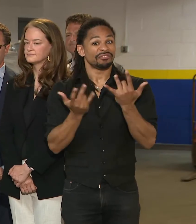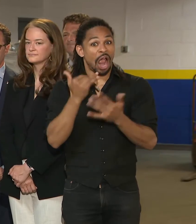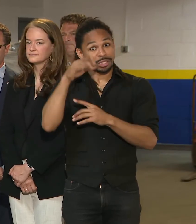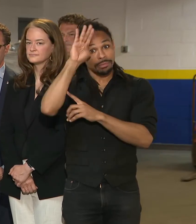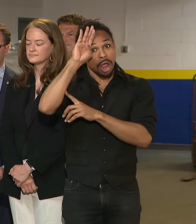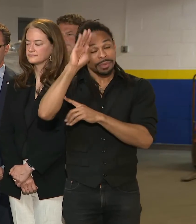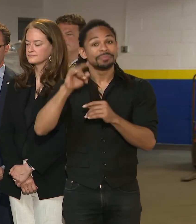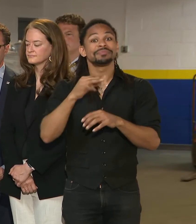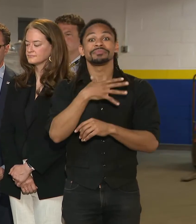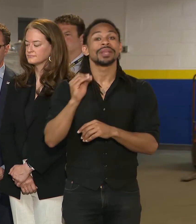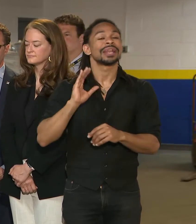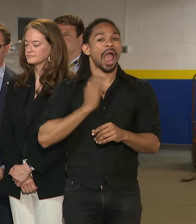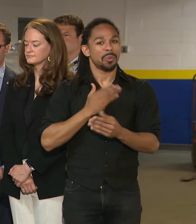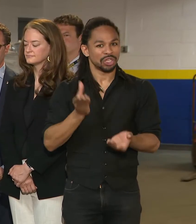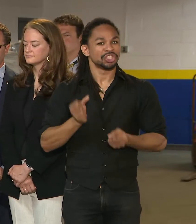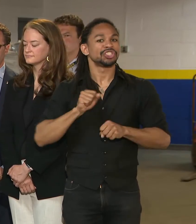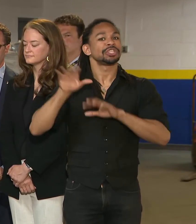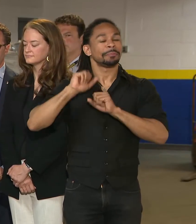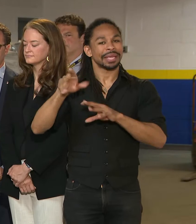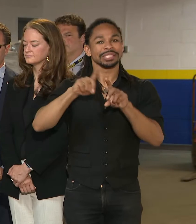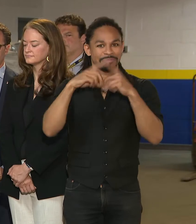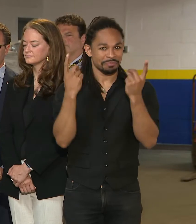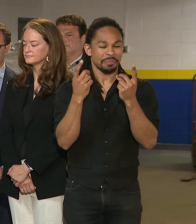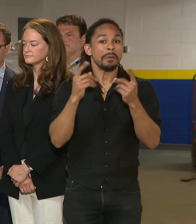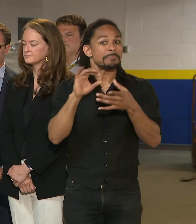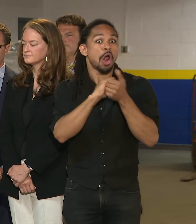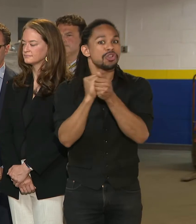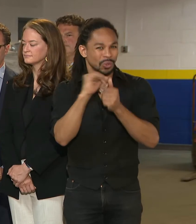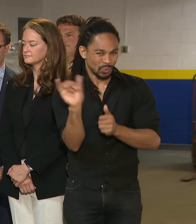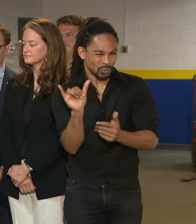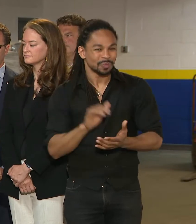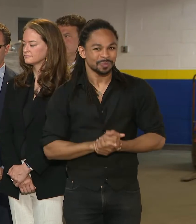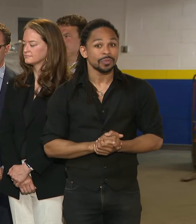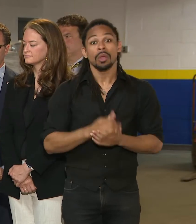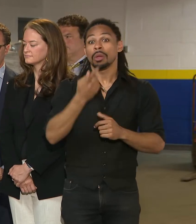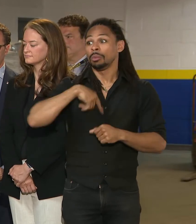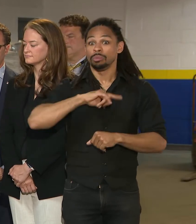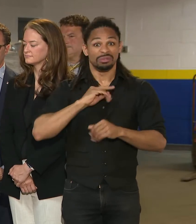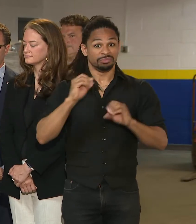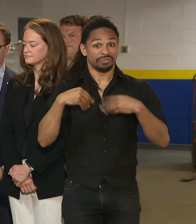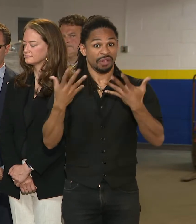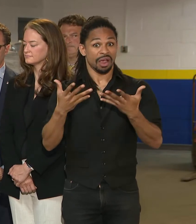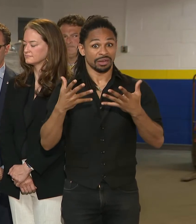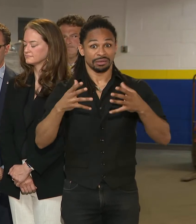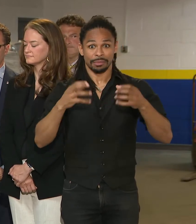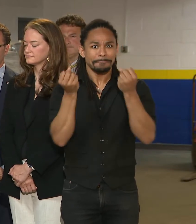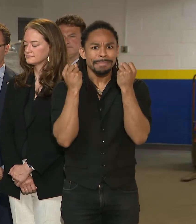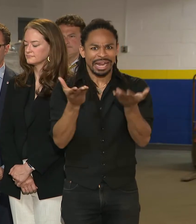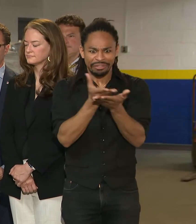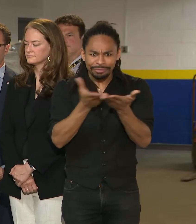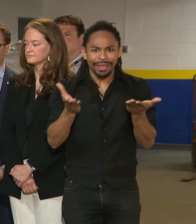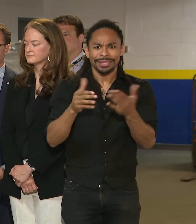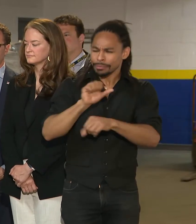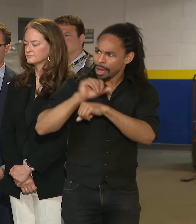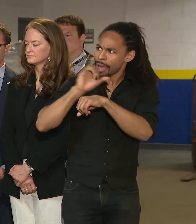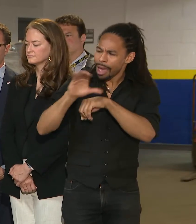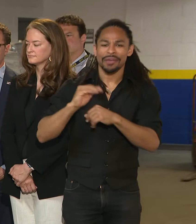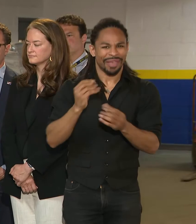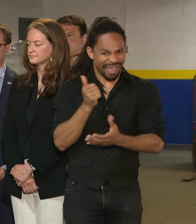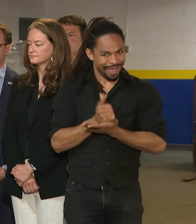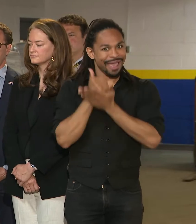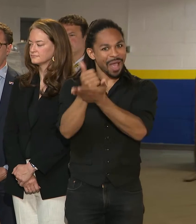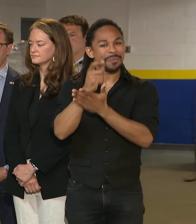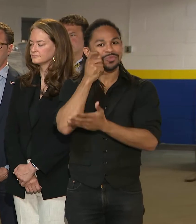partner, Meast. Together, we've been able to provide essential goods that help the people of the Ukraine. It's a reflection of government